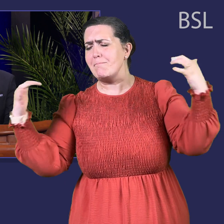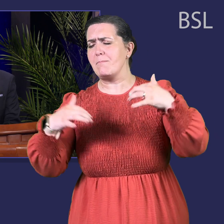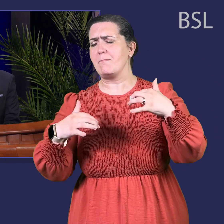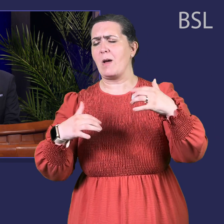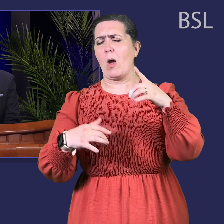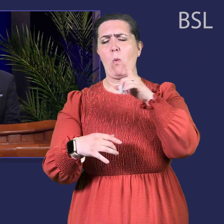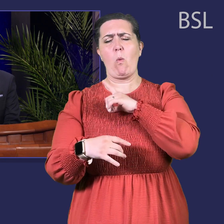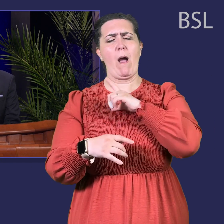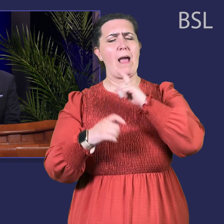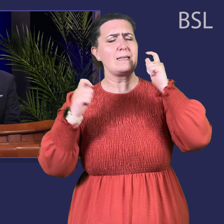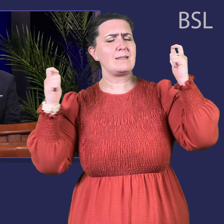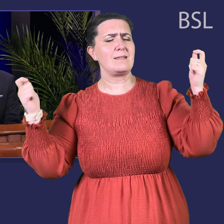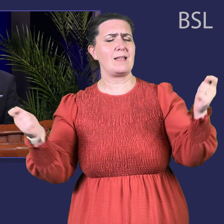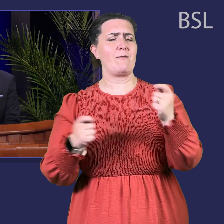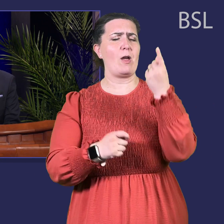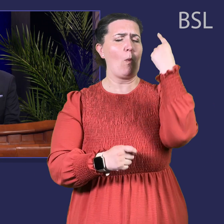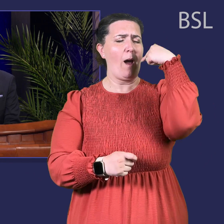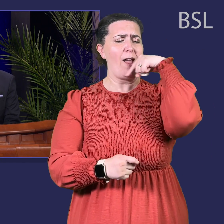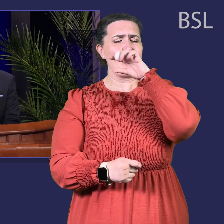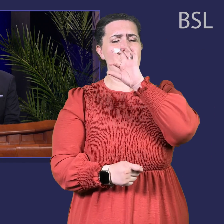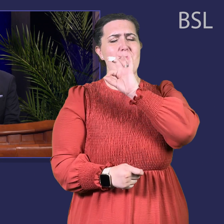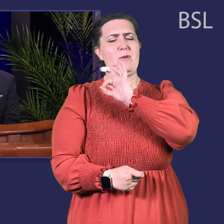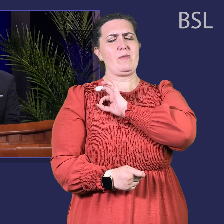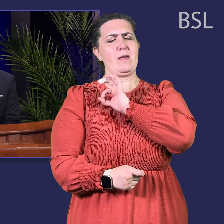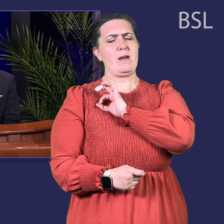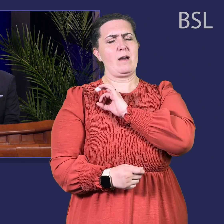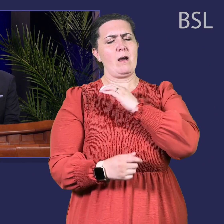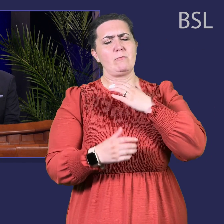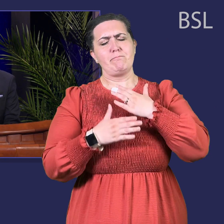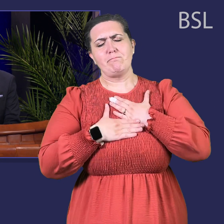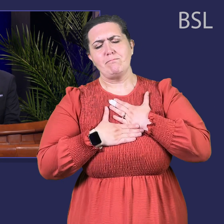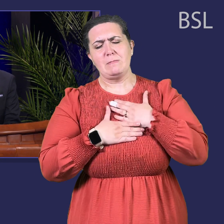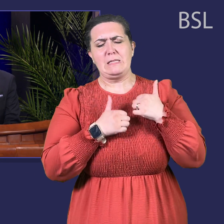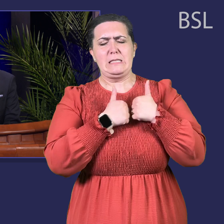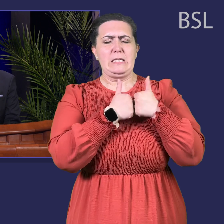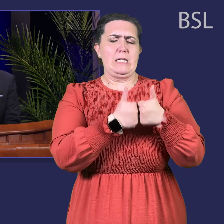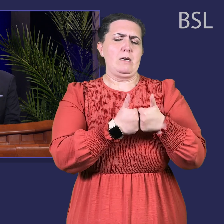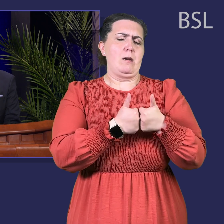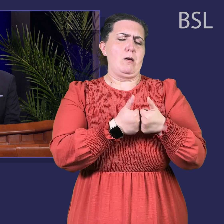to be together to celebrate the 100th birthday